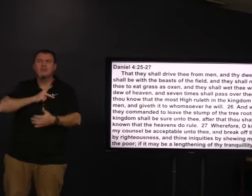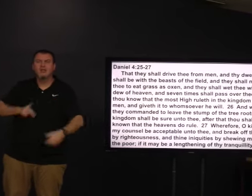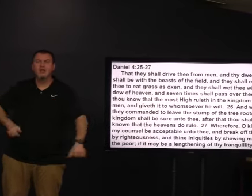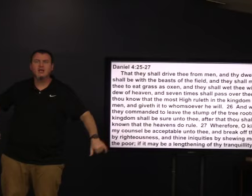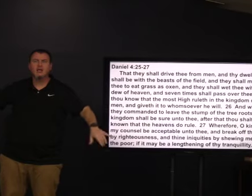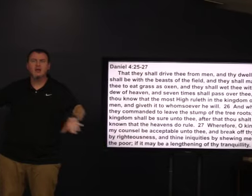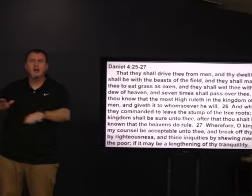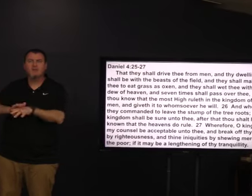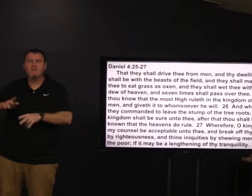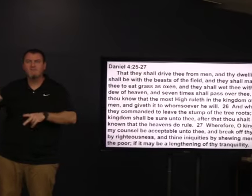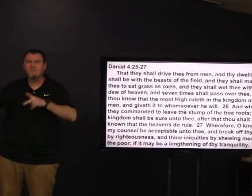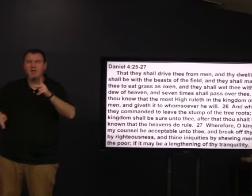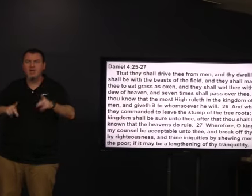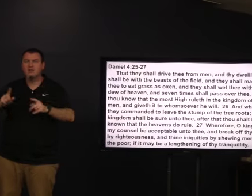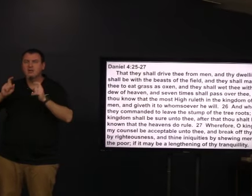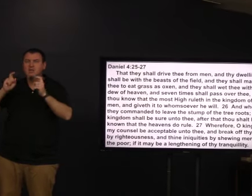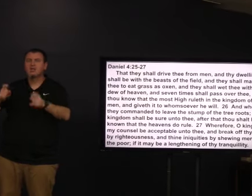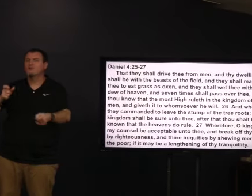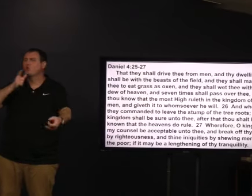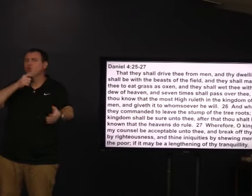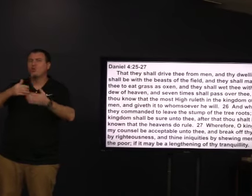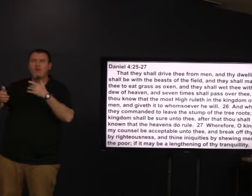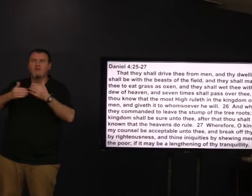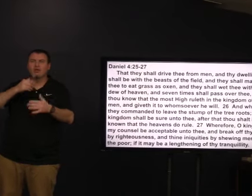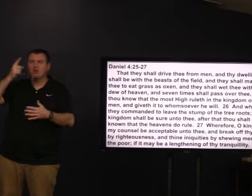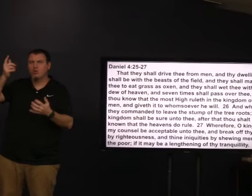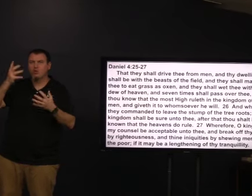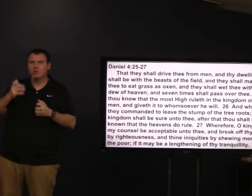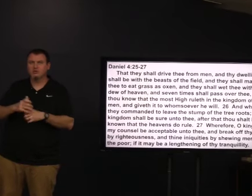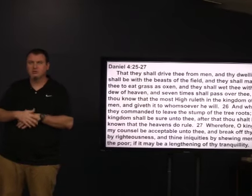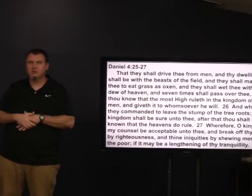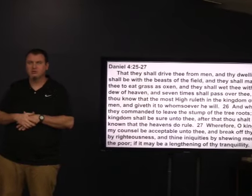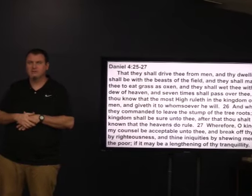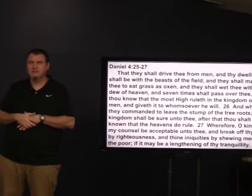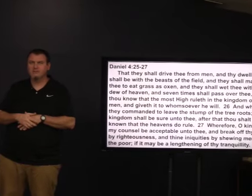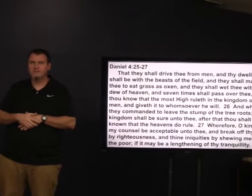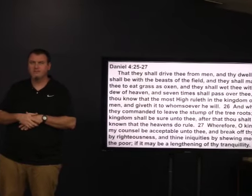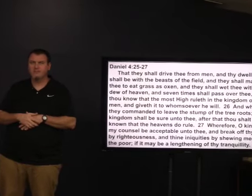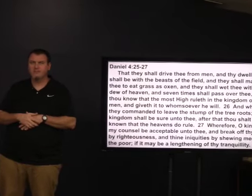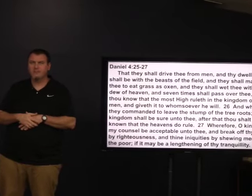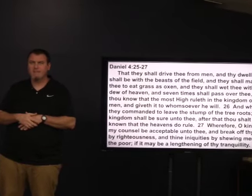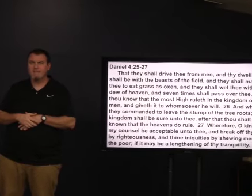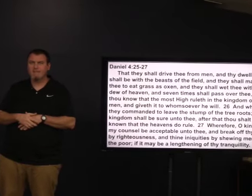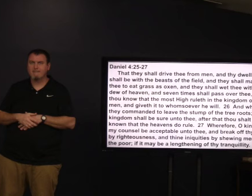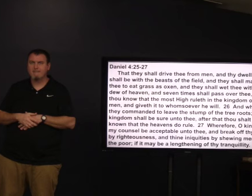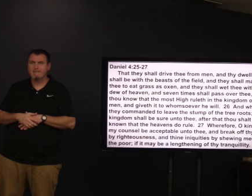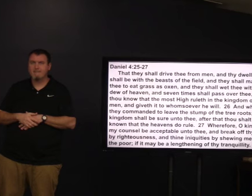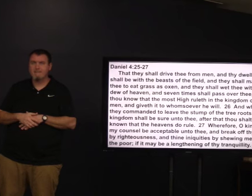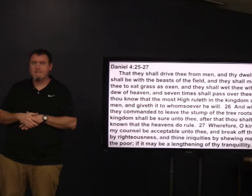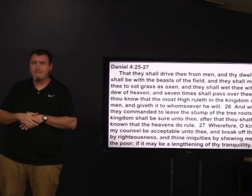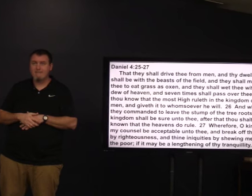ruleth the kingdom of men and gives it to whomever he wants.